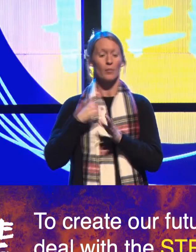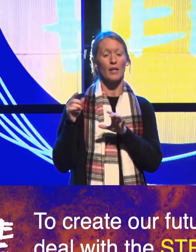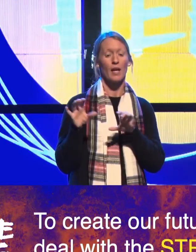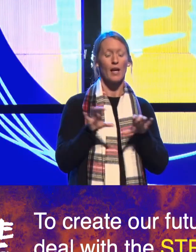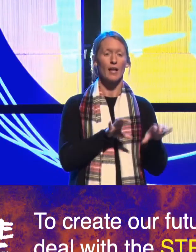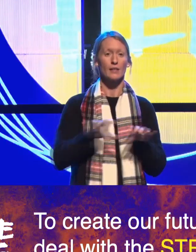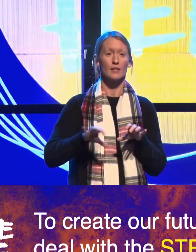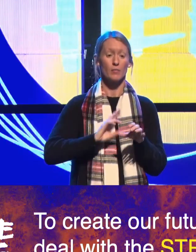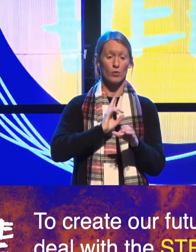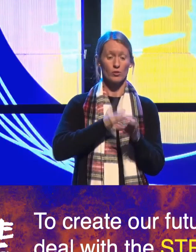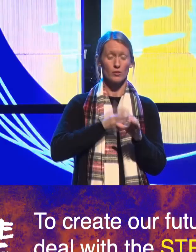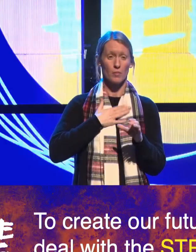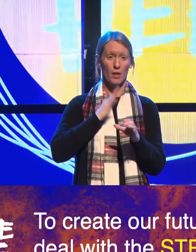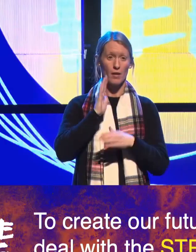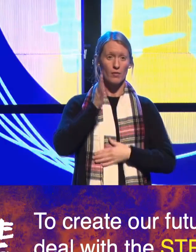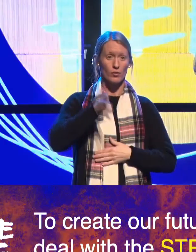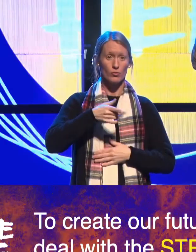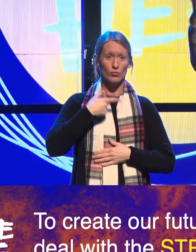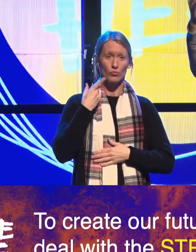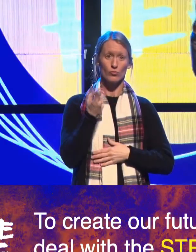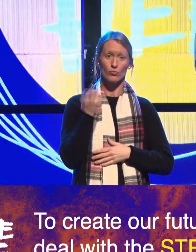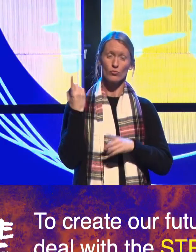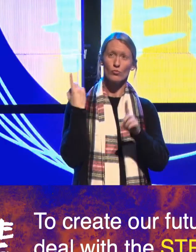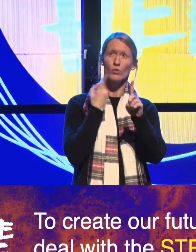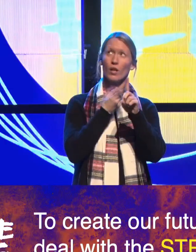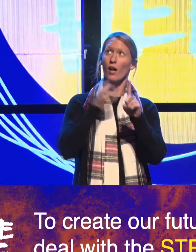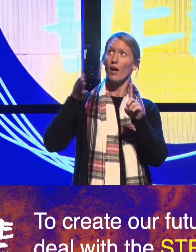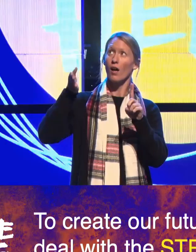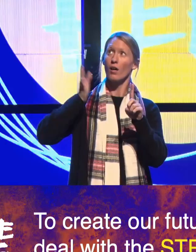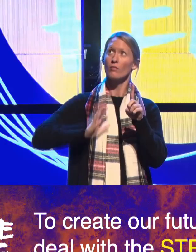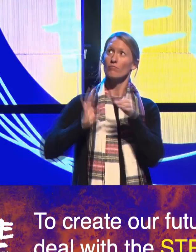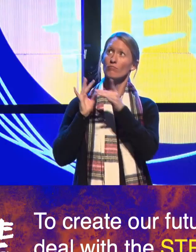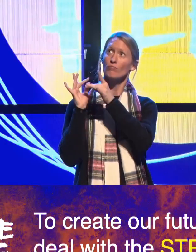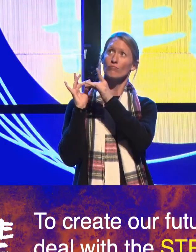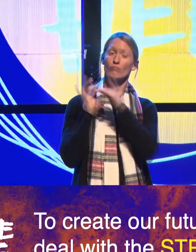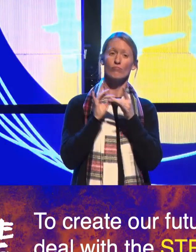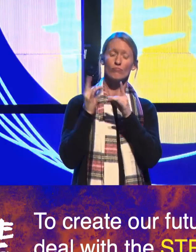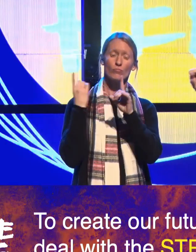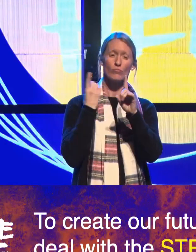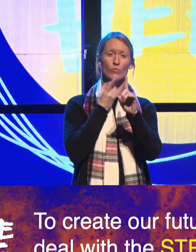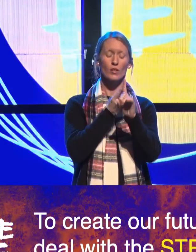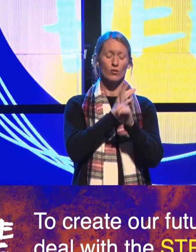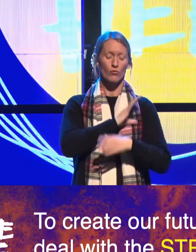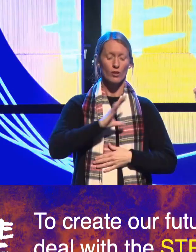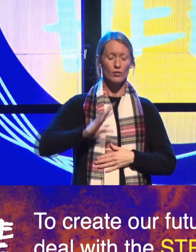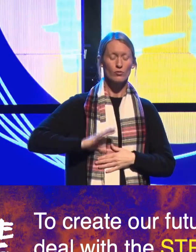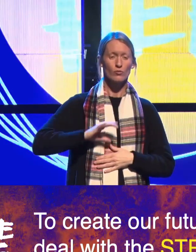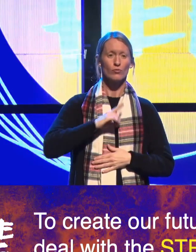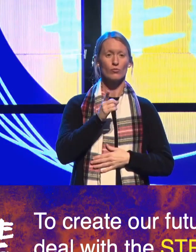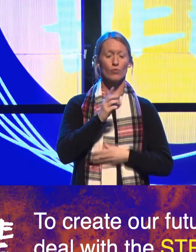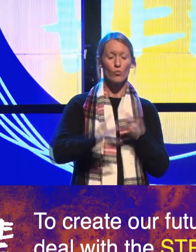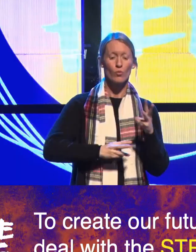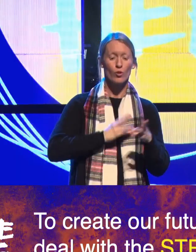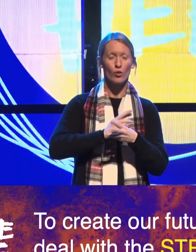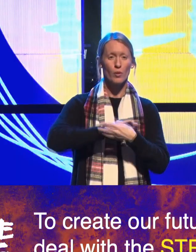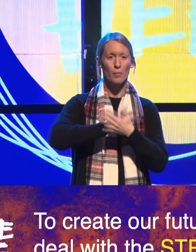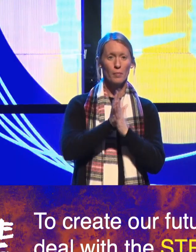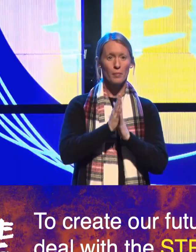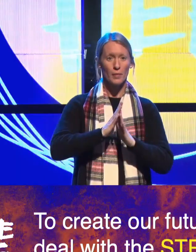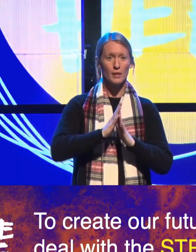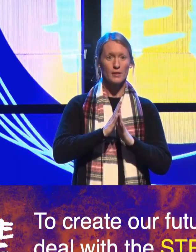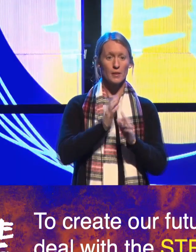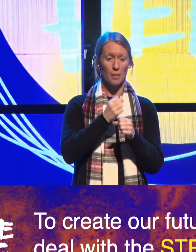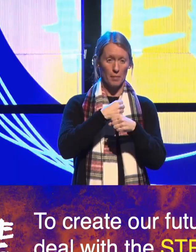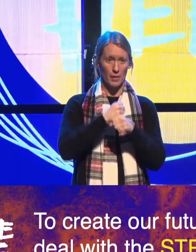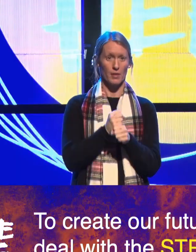future. I want to be aligned with God's will and God's vision in Christ, in Jesus for the world, peacemaking. So I want